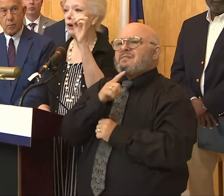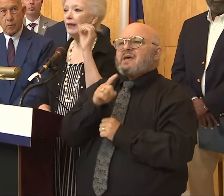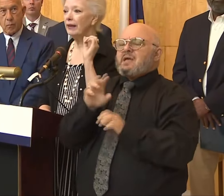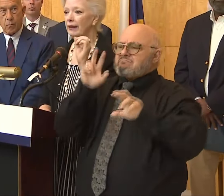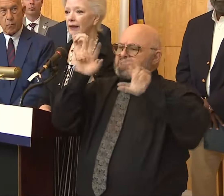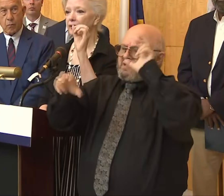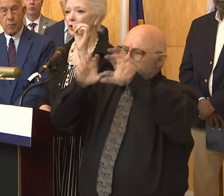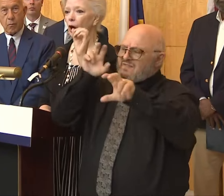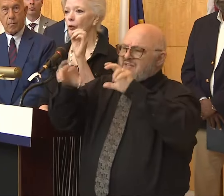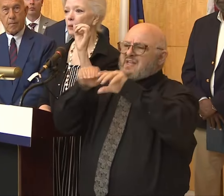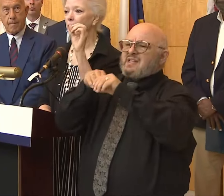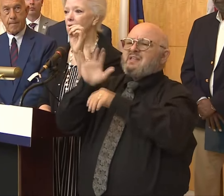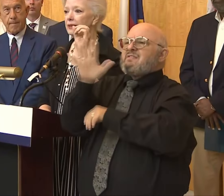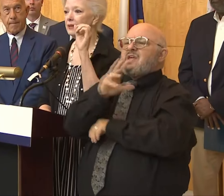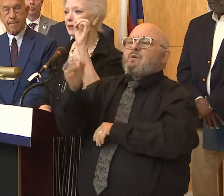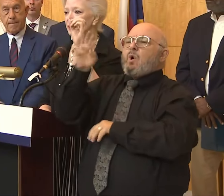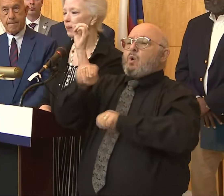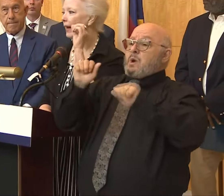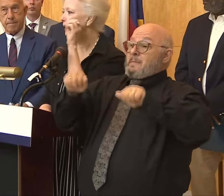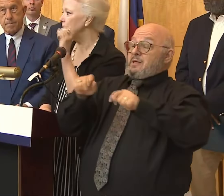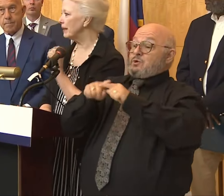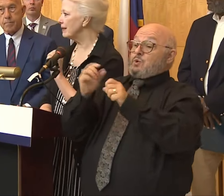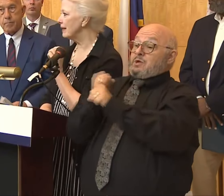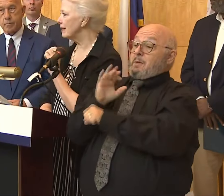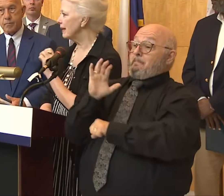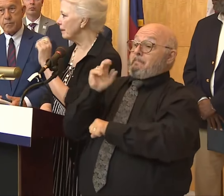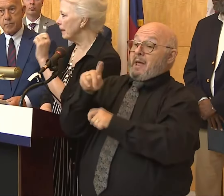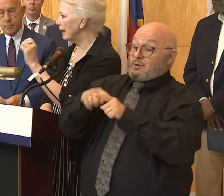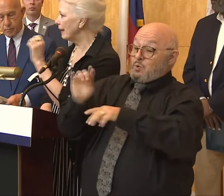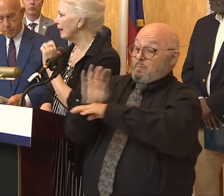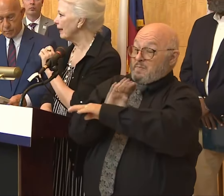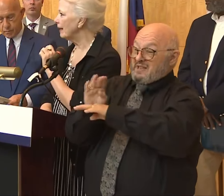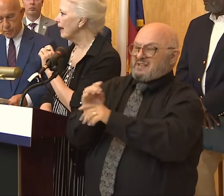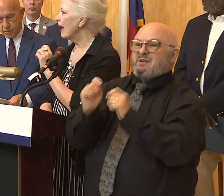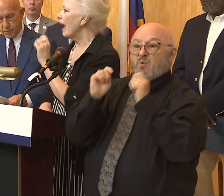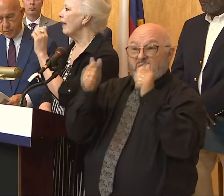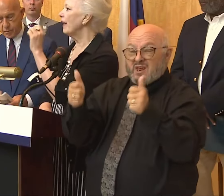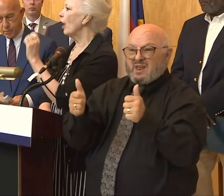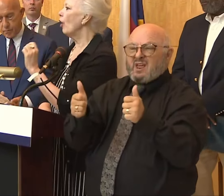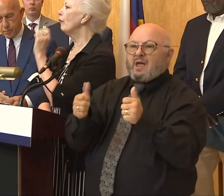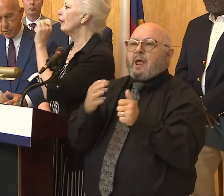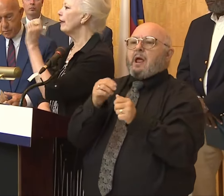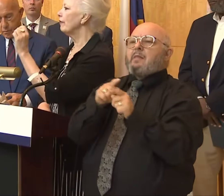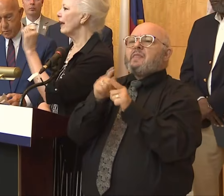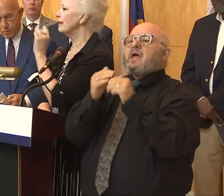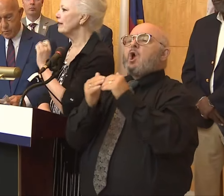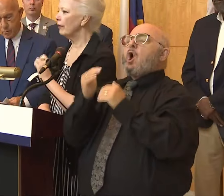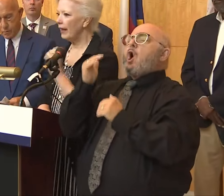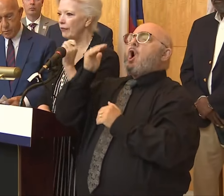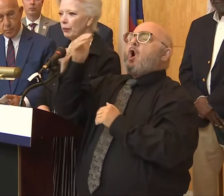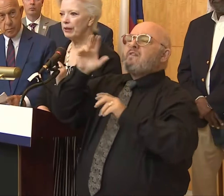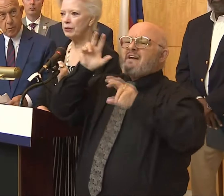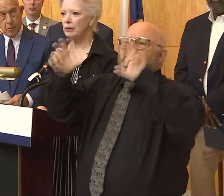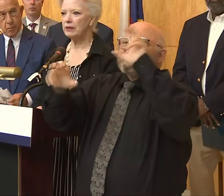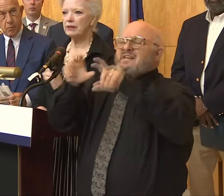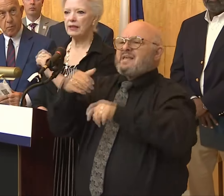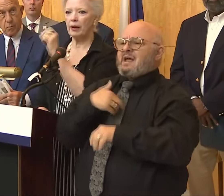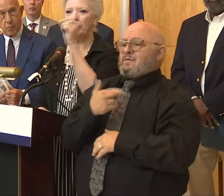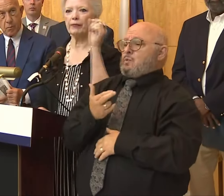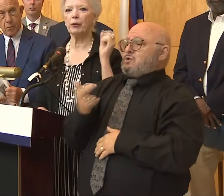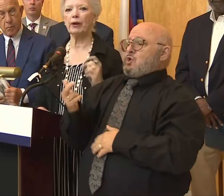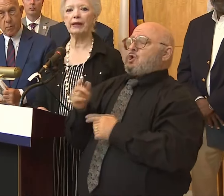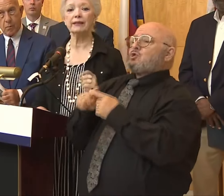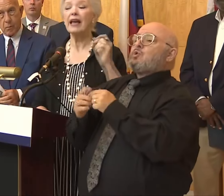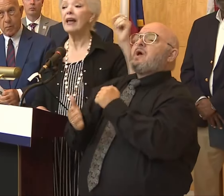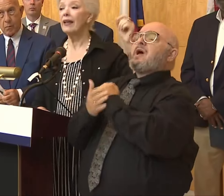invest a great deal in their own ability to get back in business immediately, and they overinvest so they have the resources to